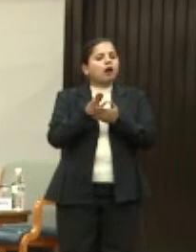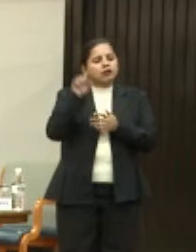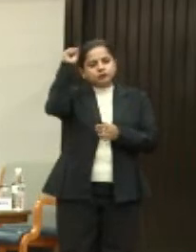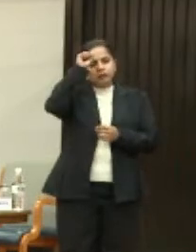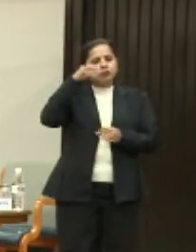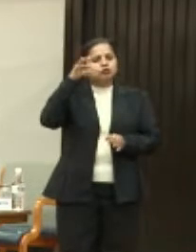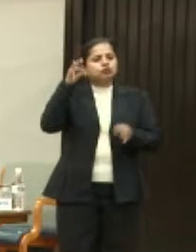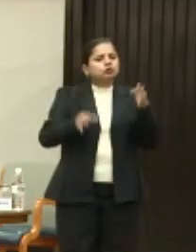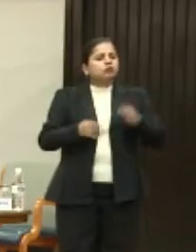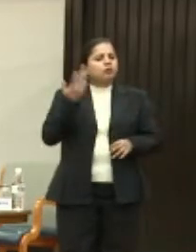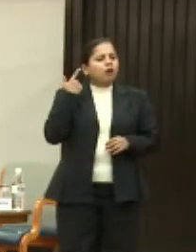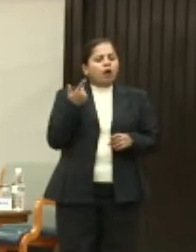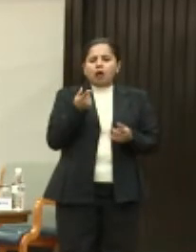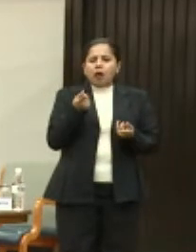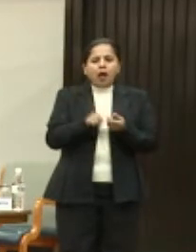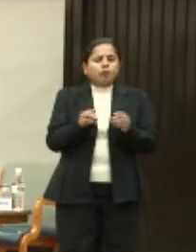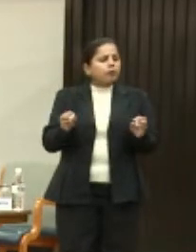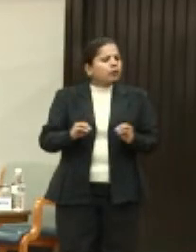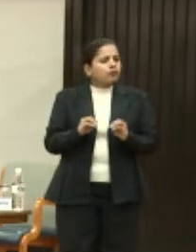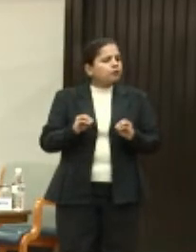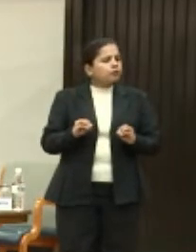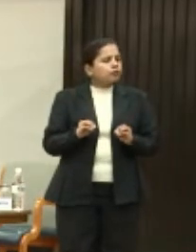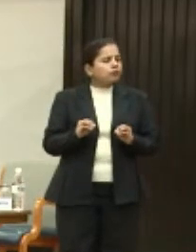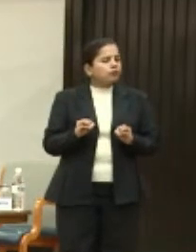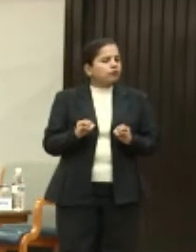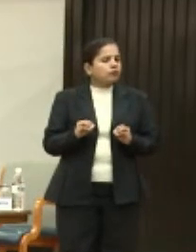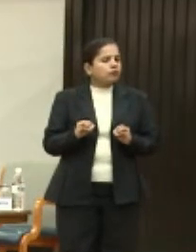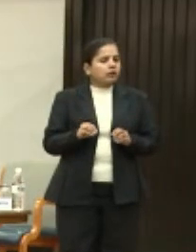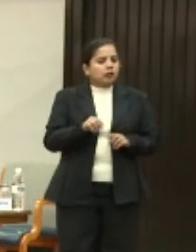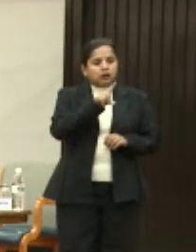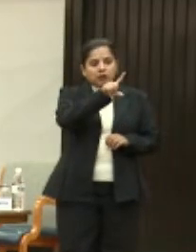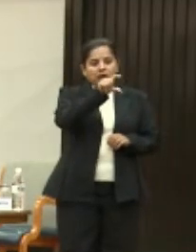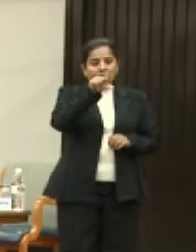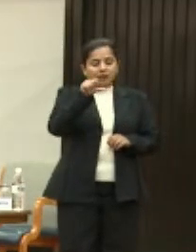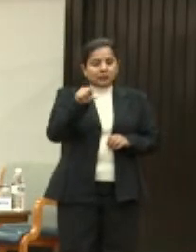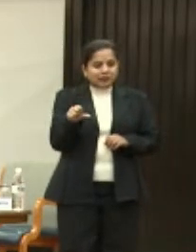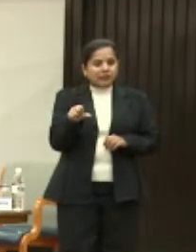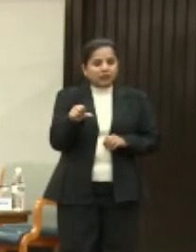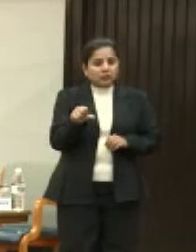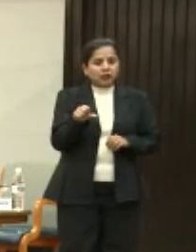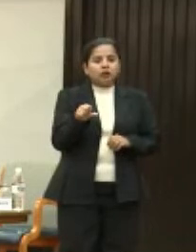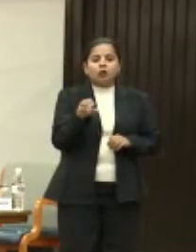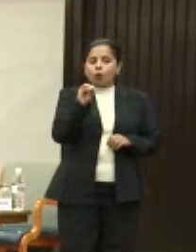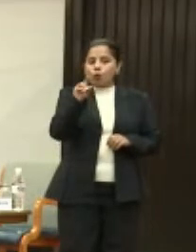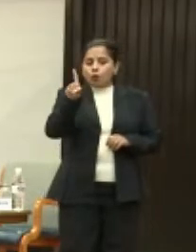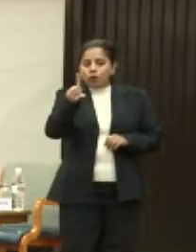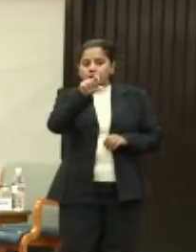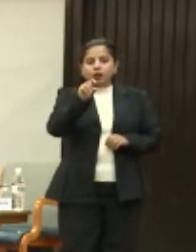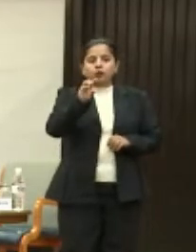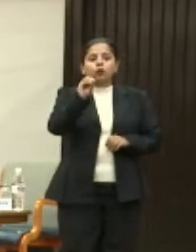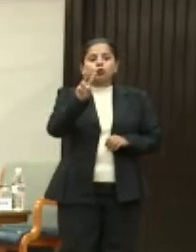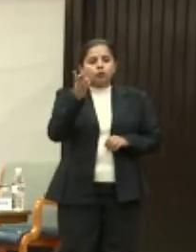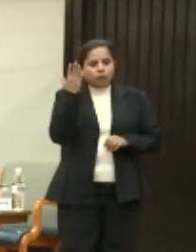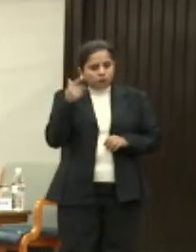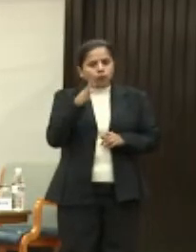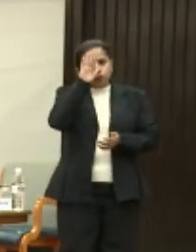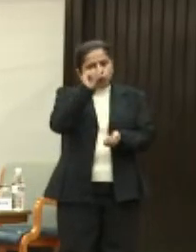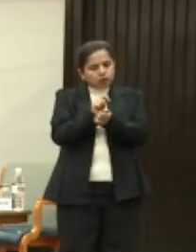happened. Nothing has happened since 1901, 1902, when there was a police reforms commission.